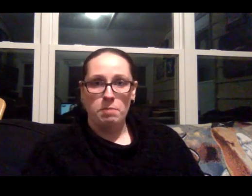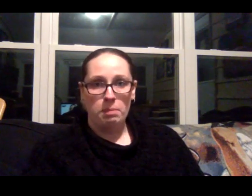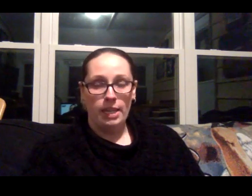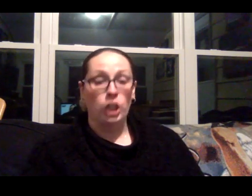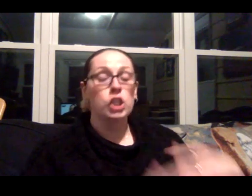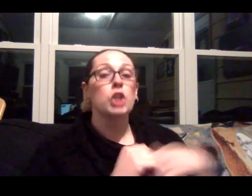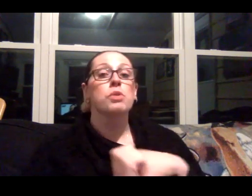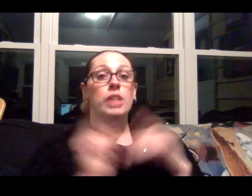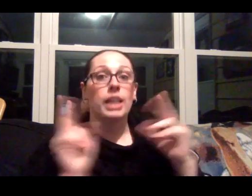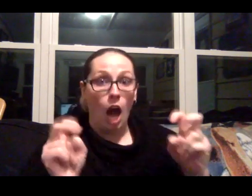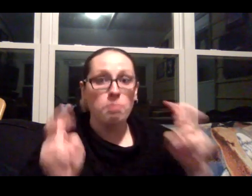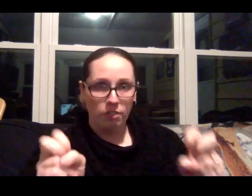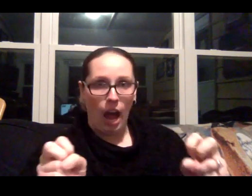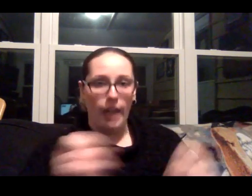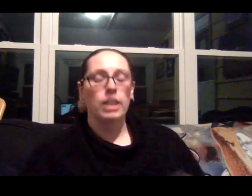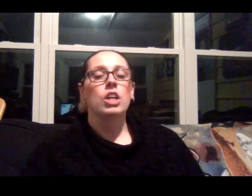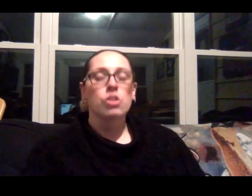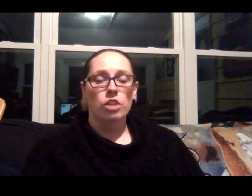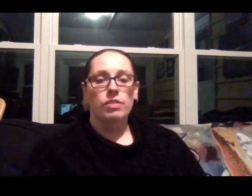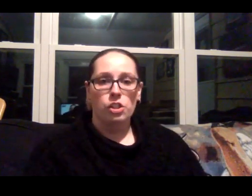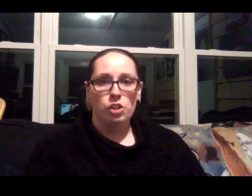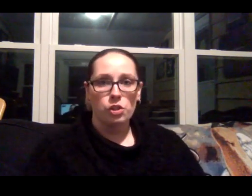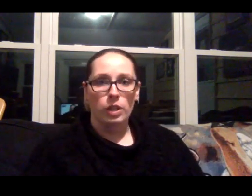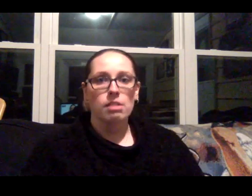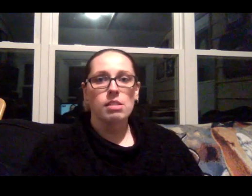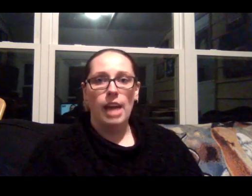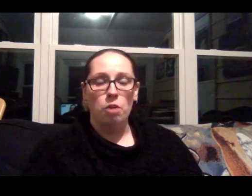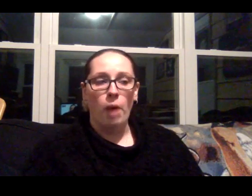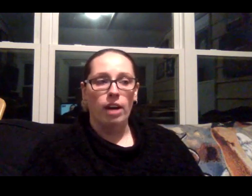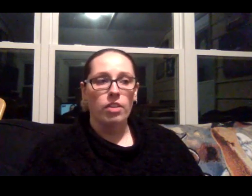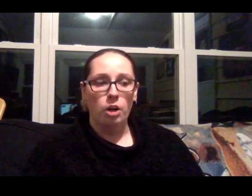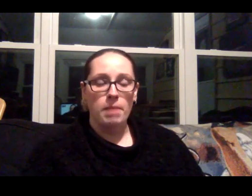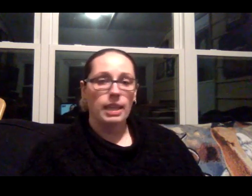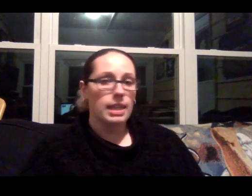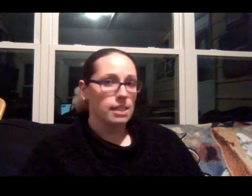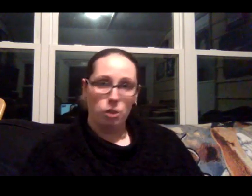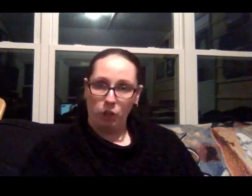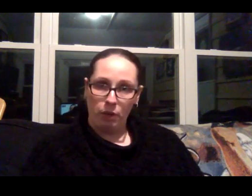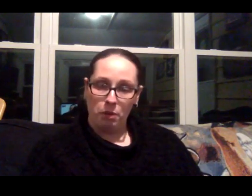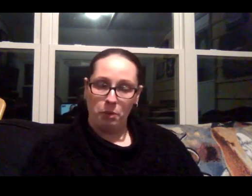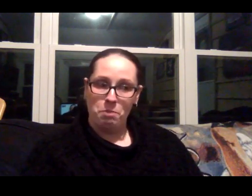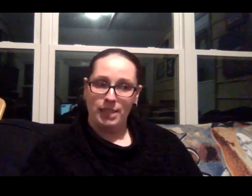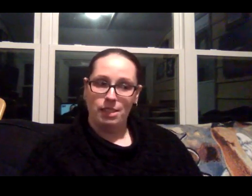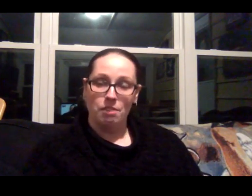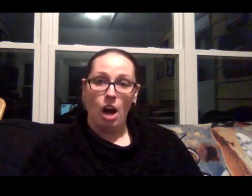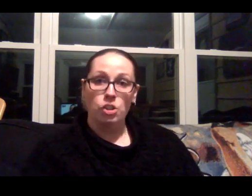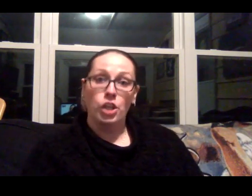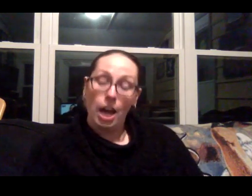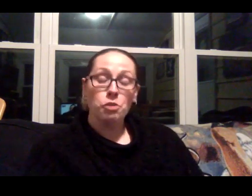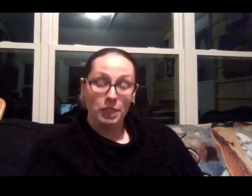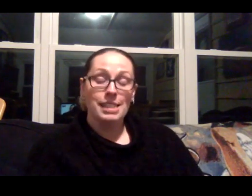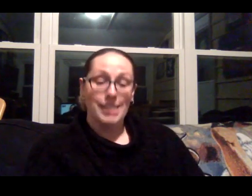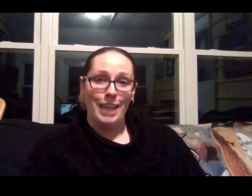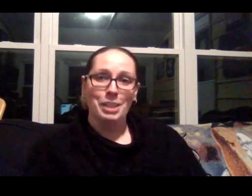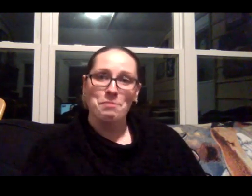pandemic be an excuse to not provide services to students. And while there are many things I don't agree with with Betsy DeVos, she